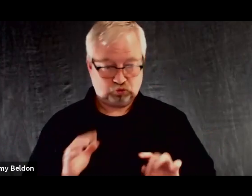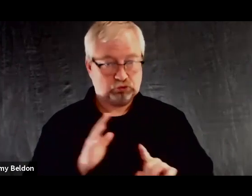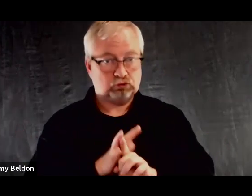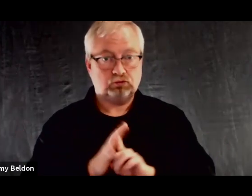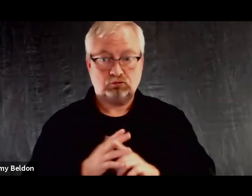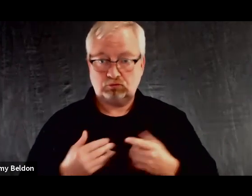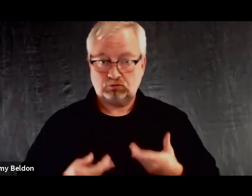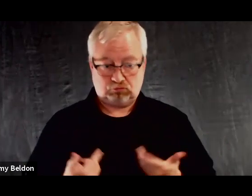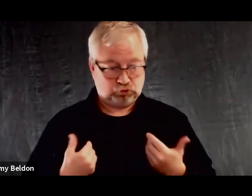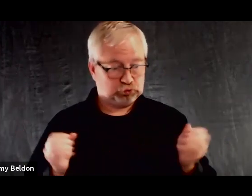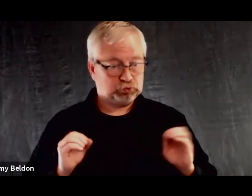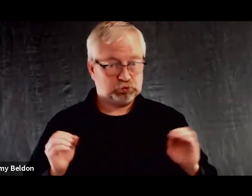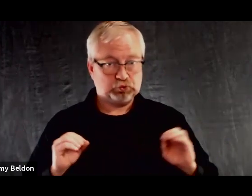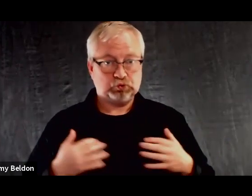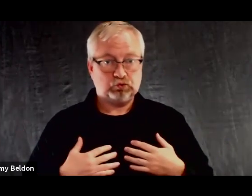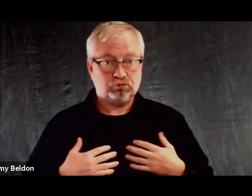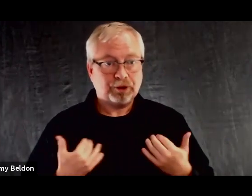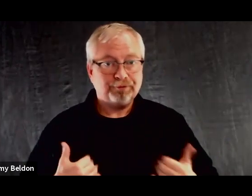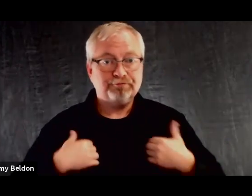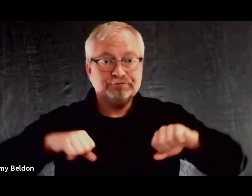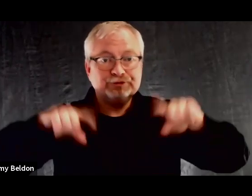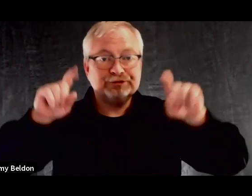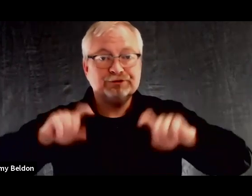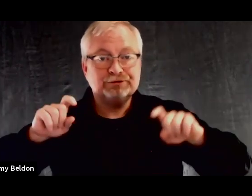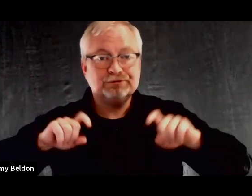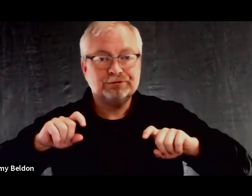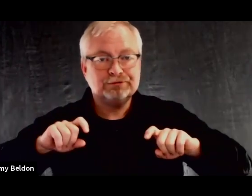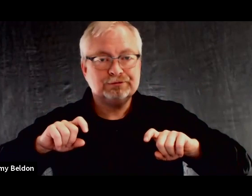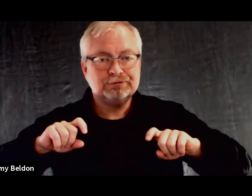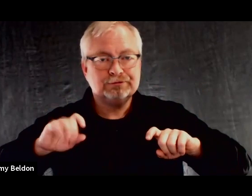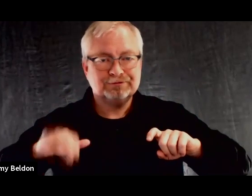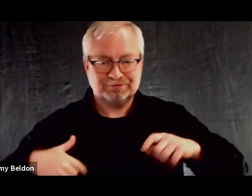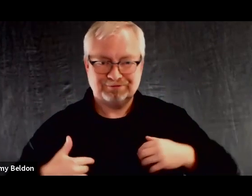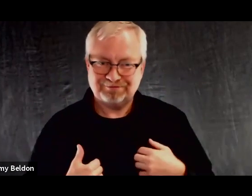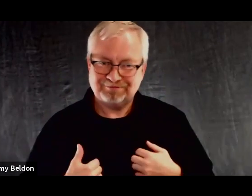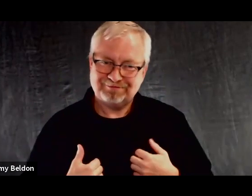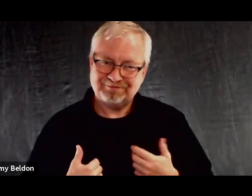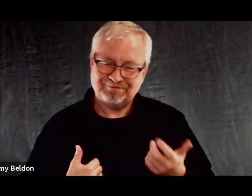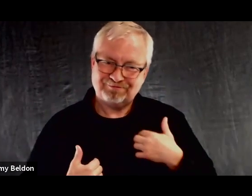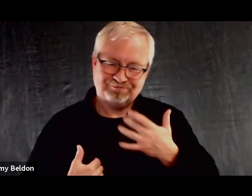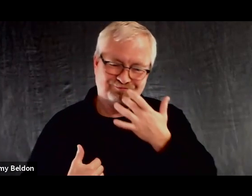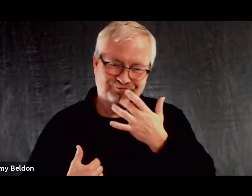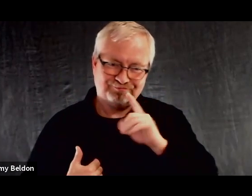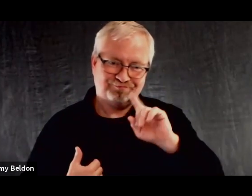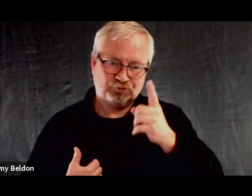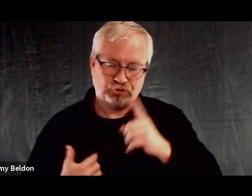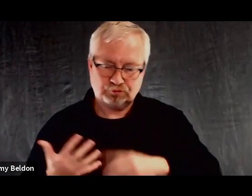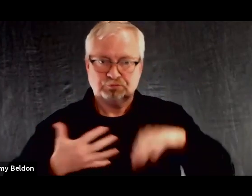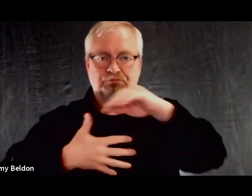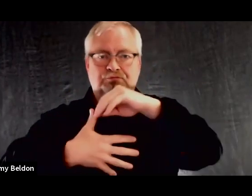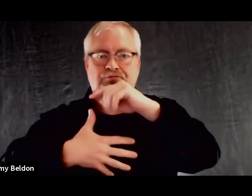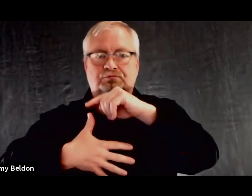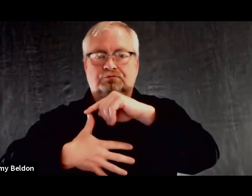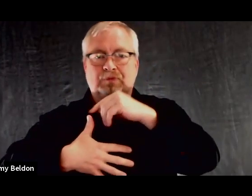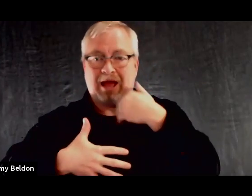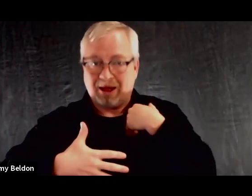move to another level of symptomatic testing, I think, first, before we would